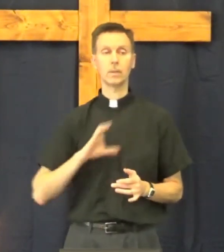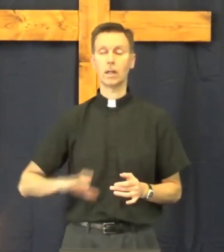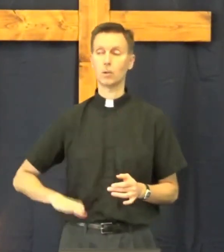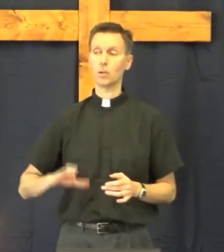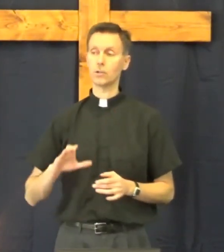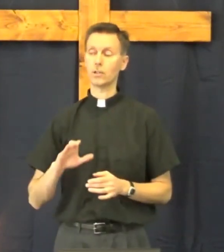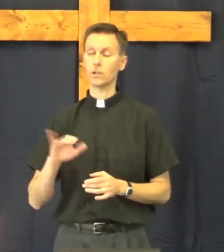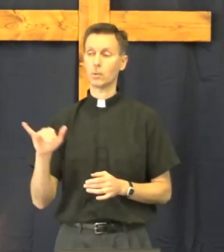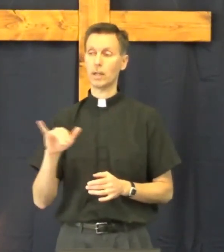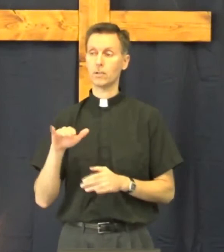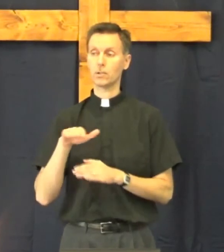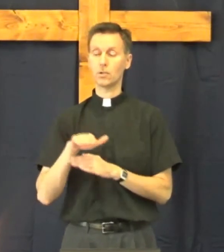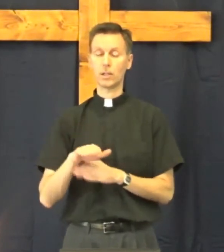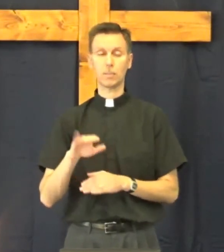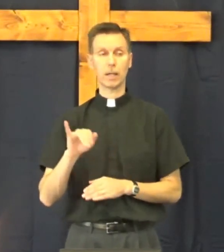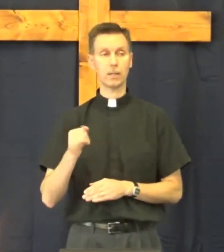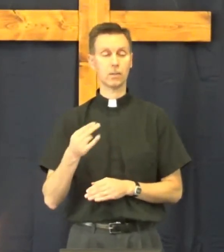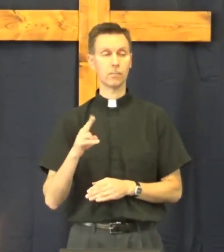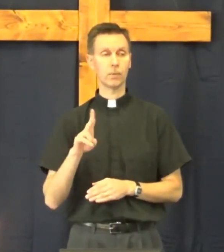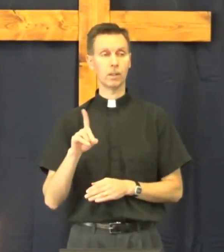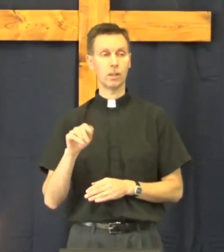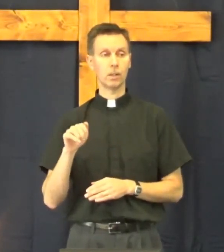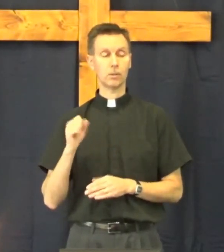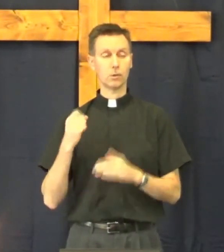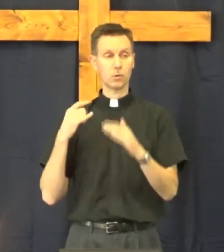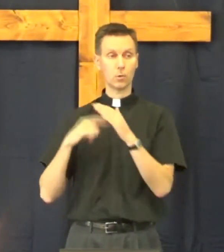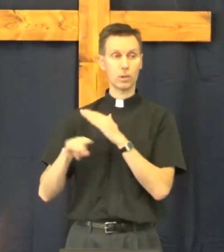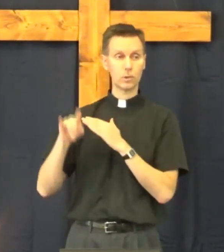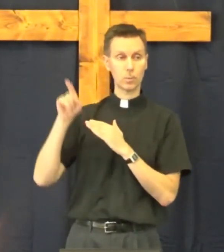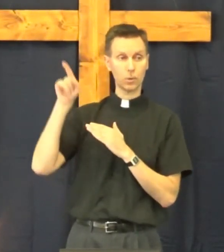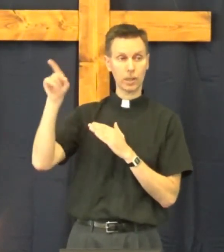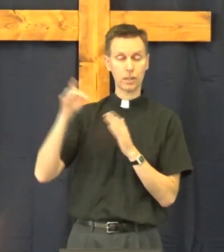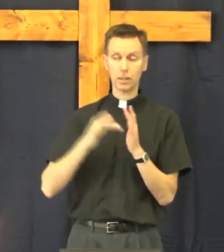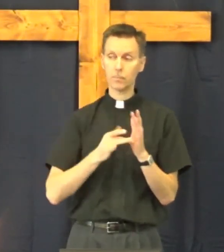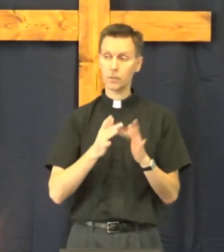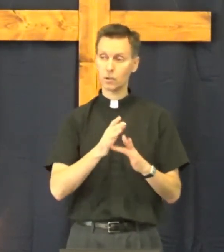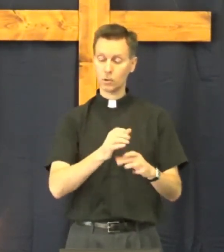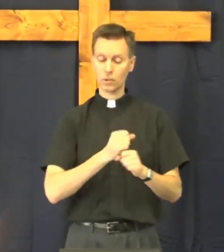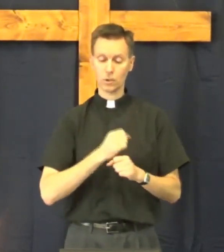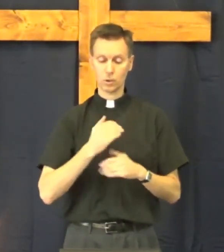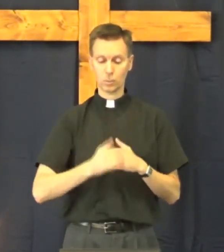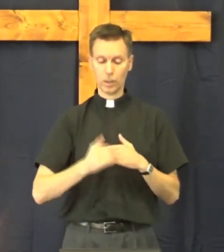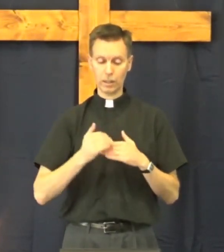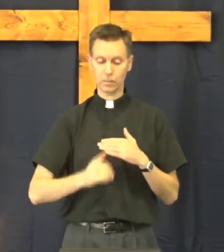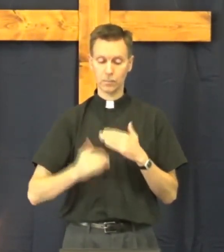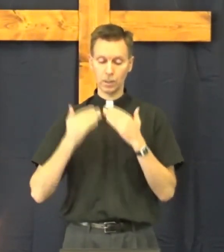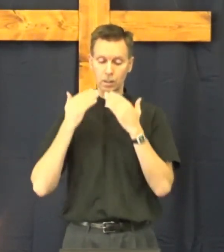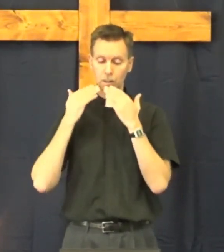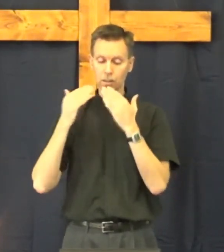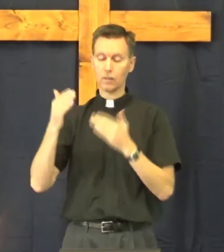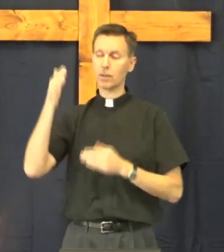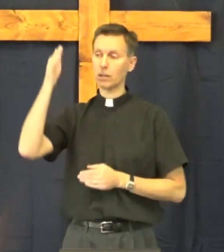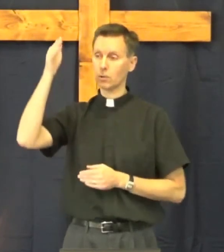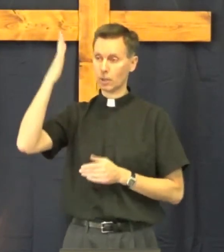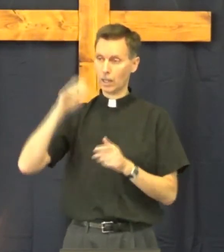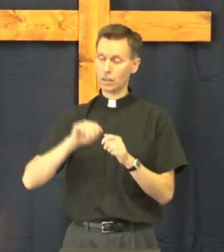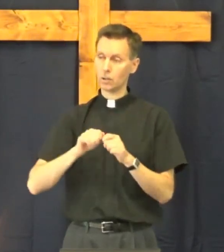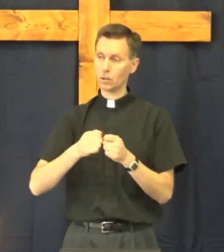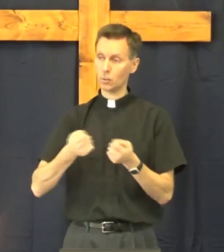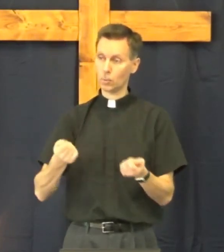Our Lord Jesus Christ, the same night that Judas betrayed him, Jesus took bread, gave thanks to God, broke